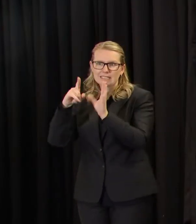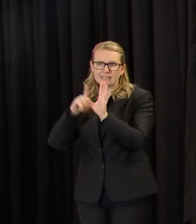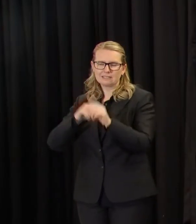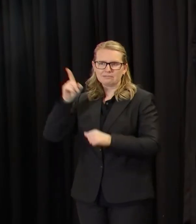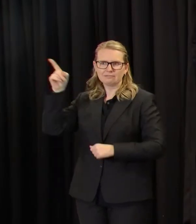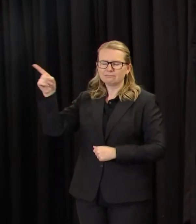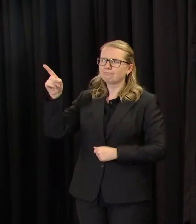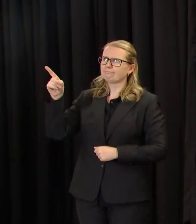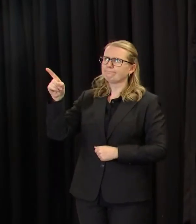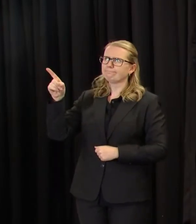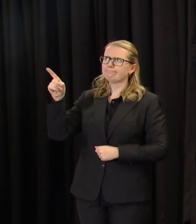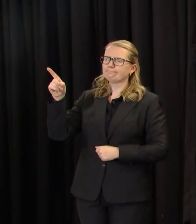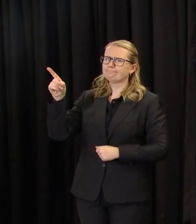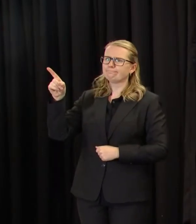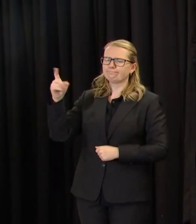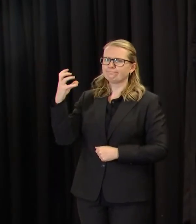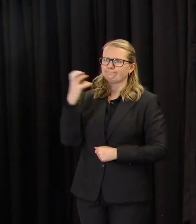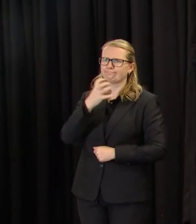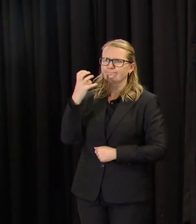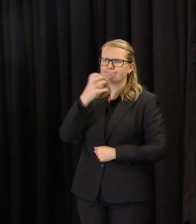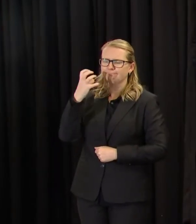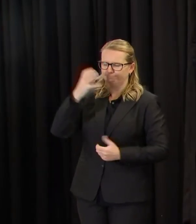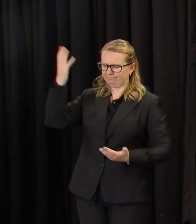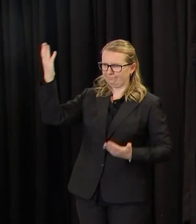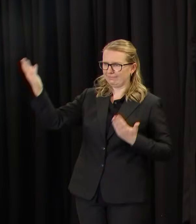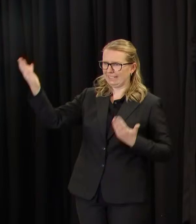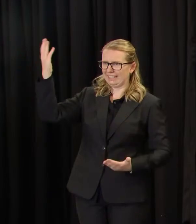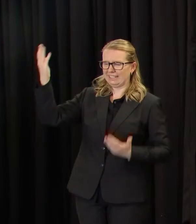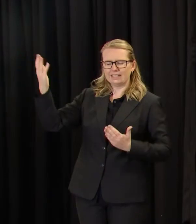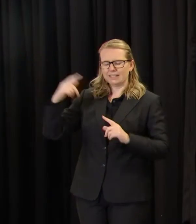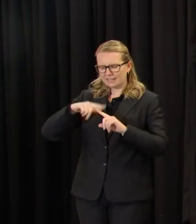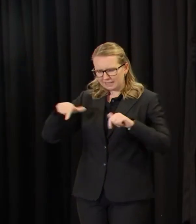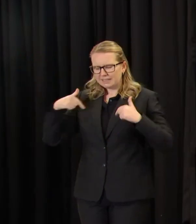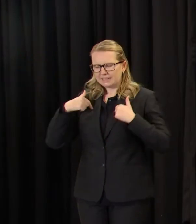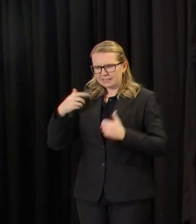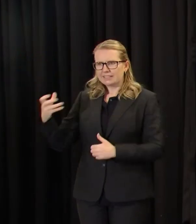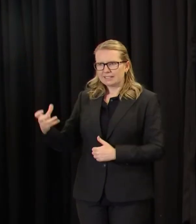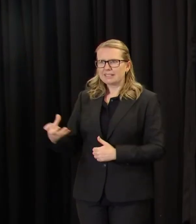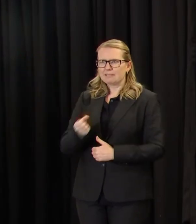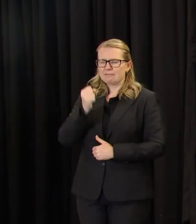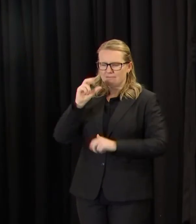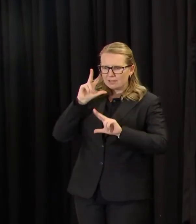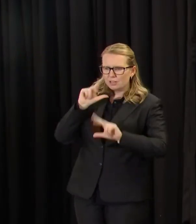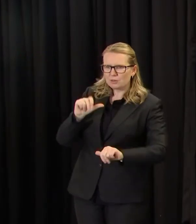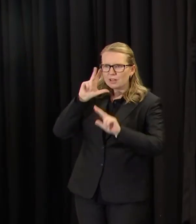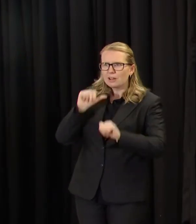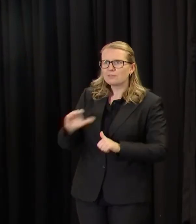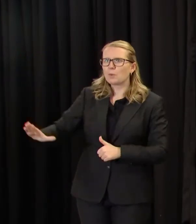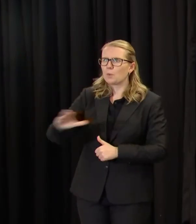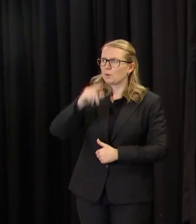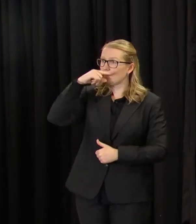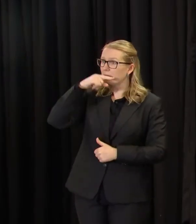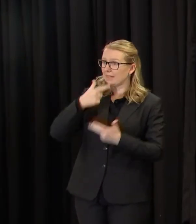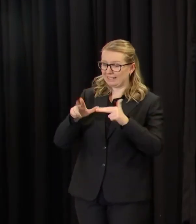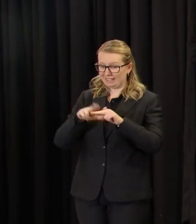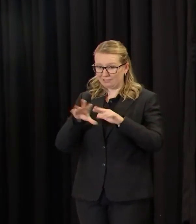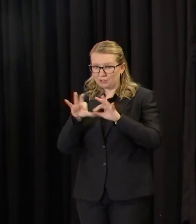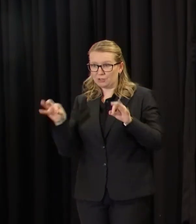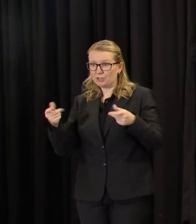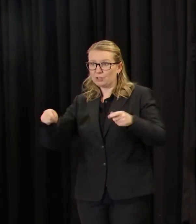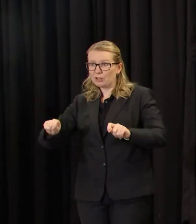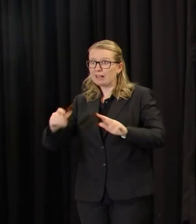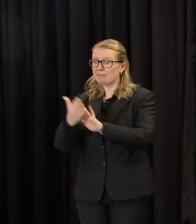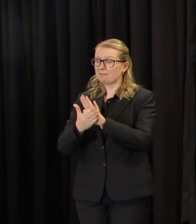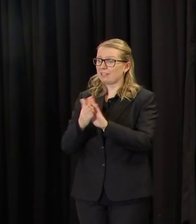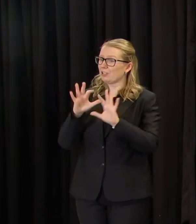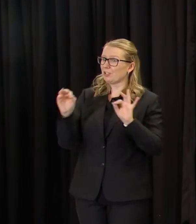backed up by health advice, and we would not have 90 cases today, 93 cases today. We'd have